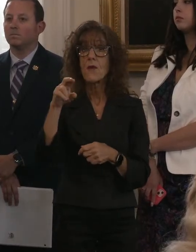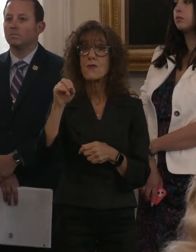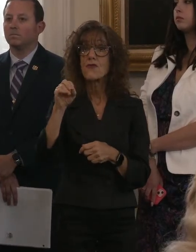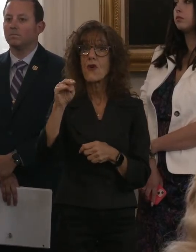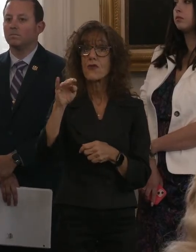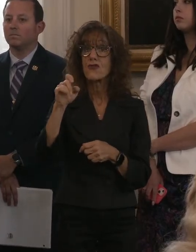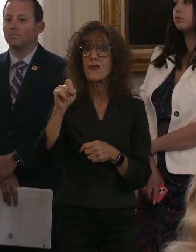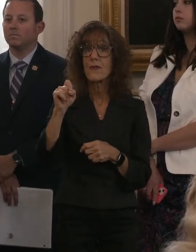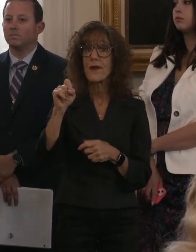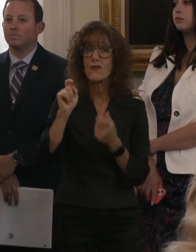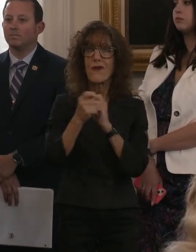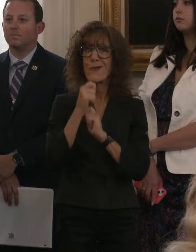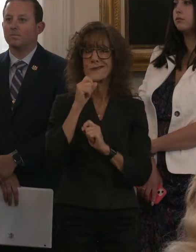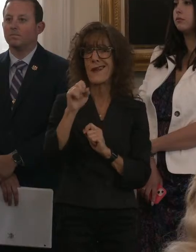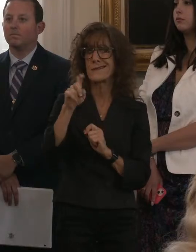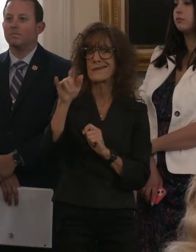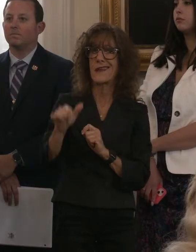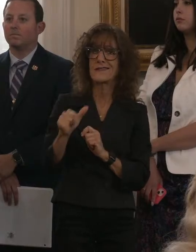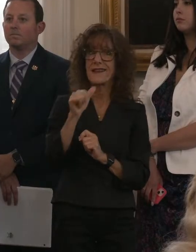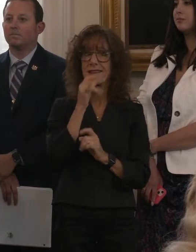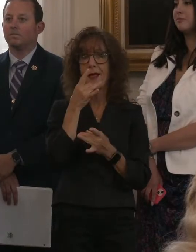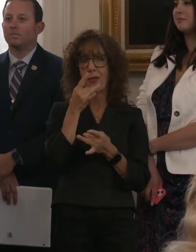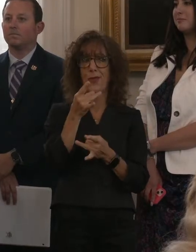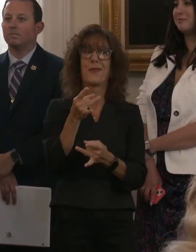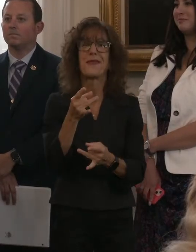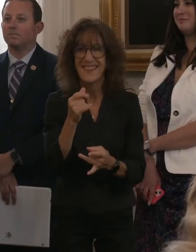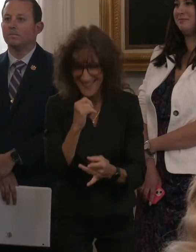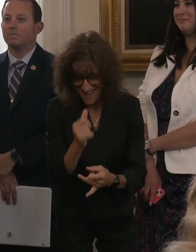sexy. It doesn't even roll off your tongue sexy.